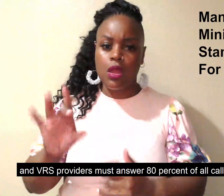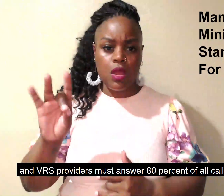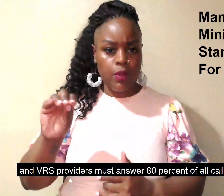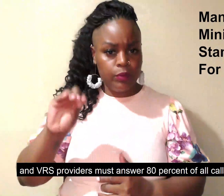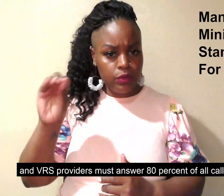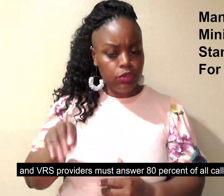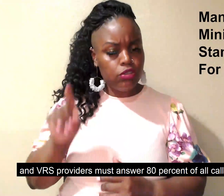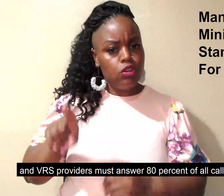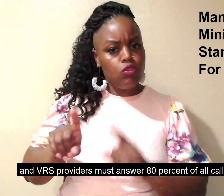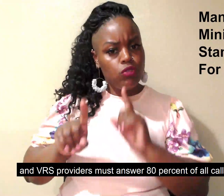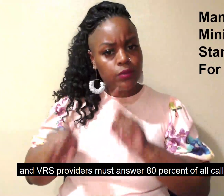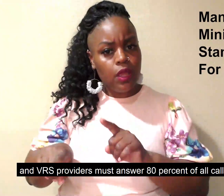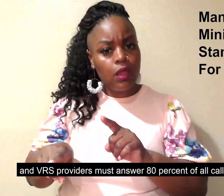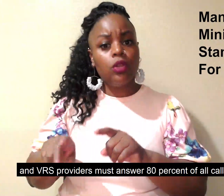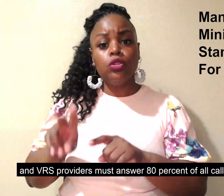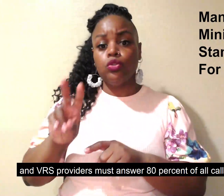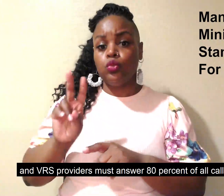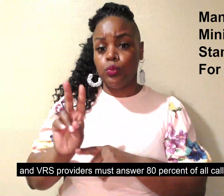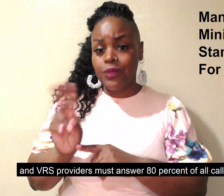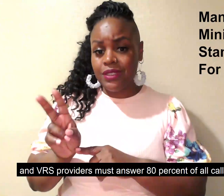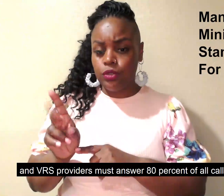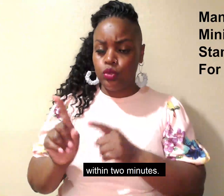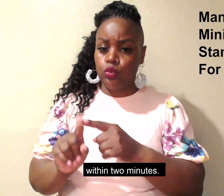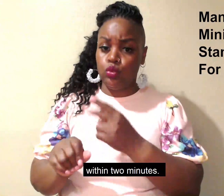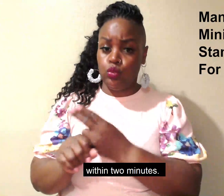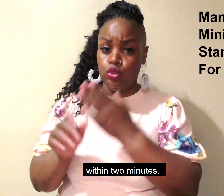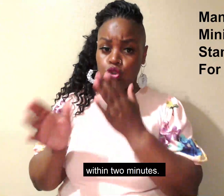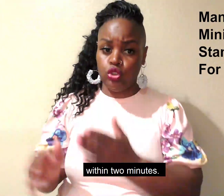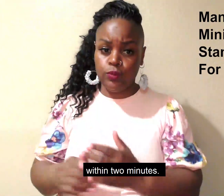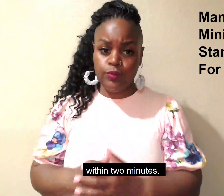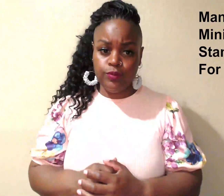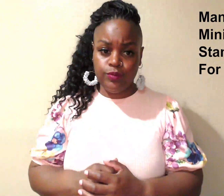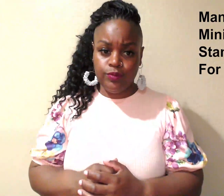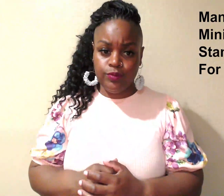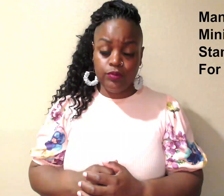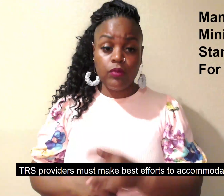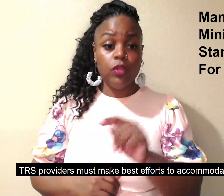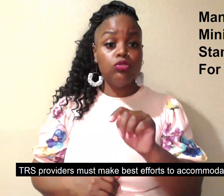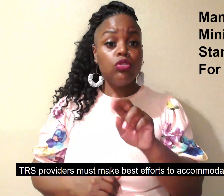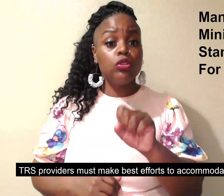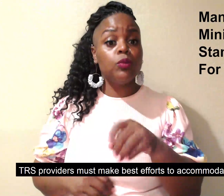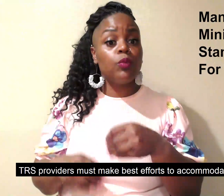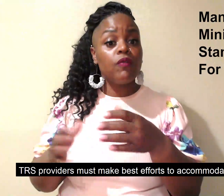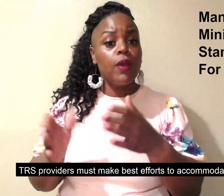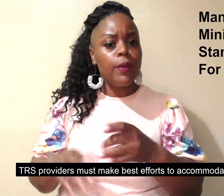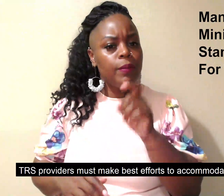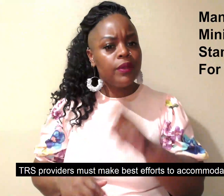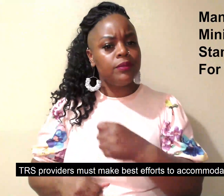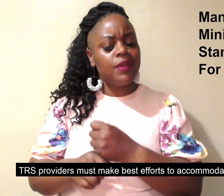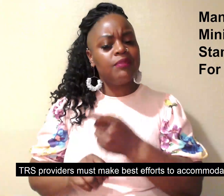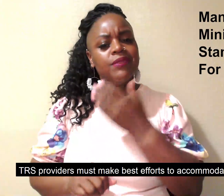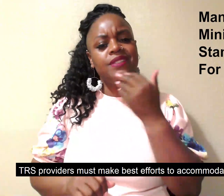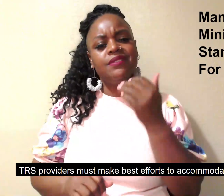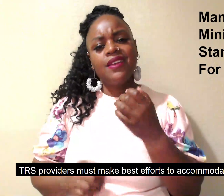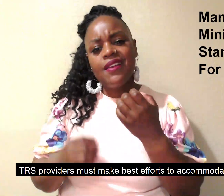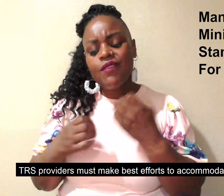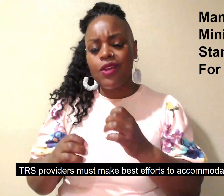VRS providers must answer 80% of all calls within 2 minutes. TRS providers must make best efforts